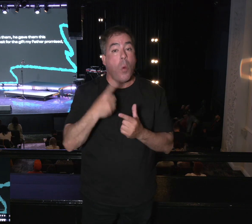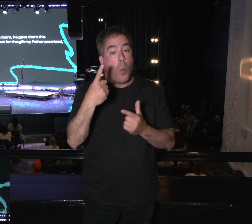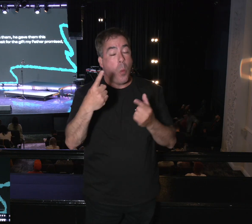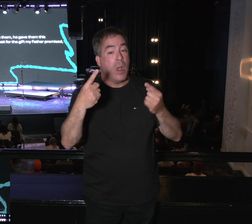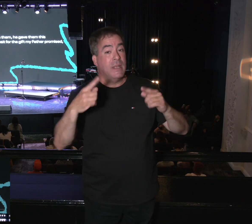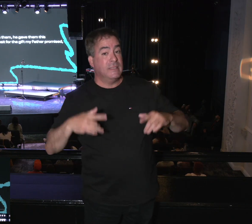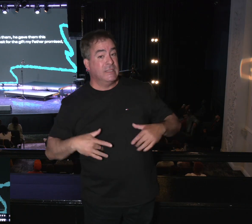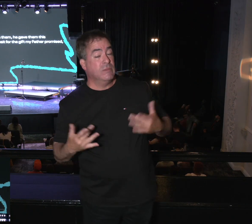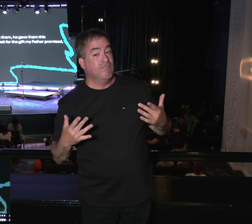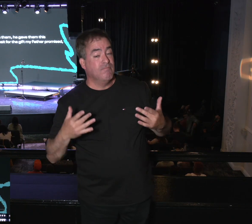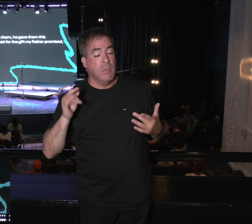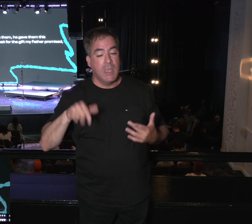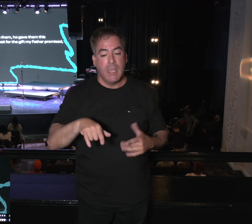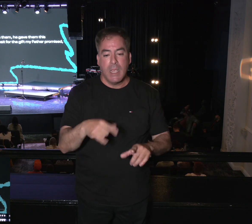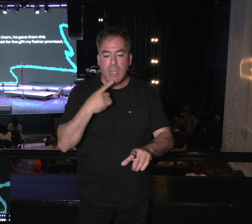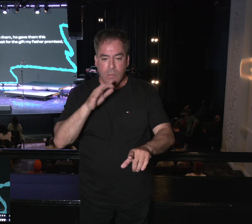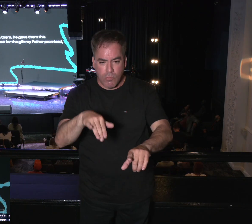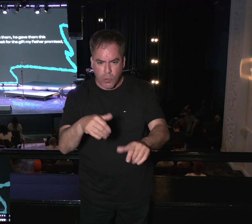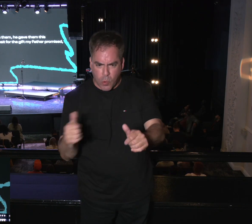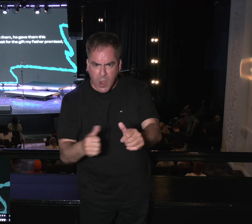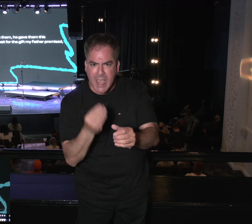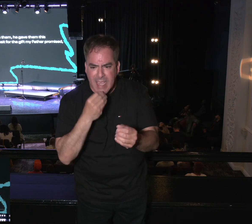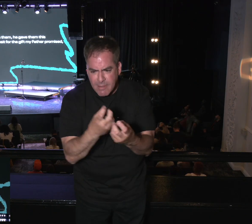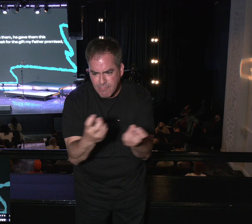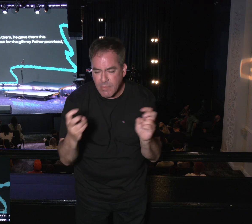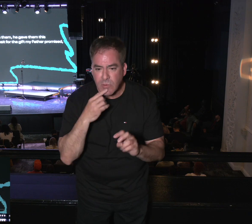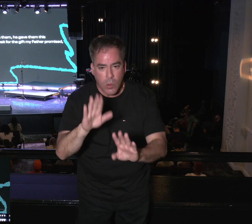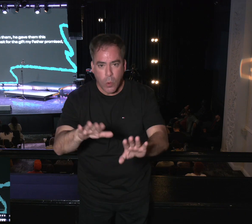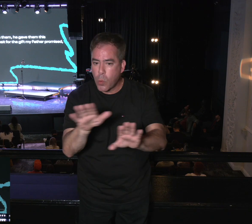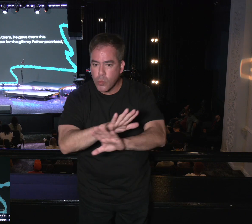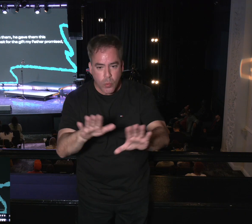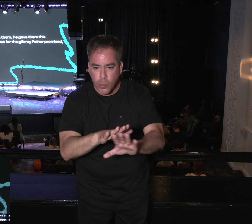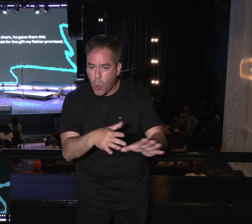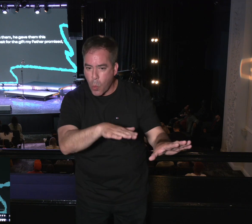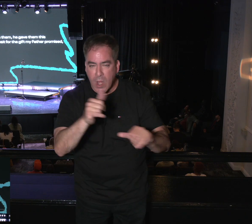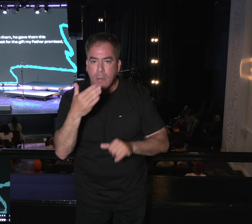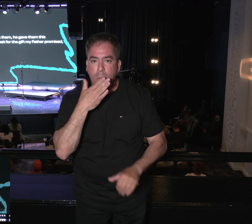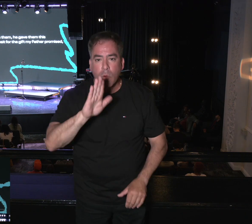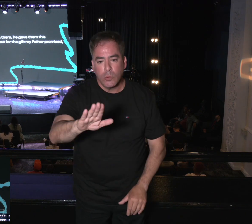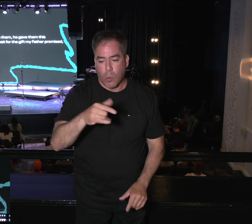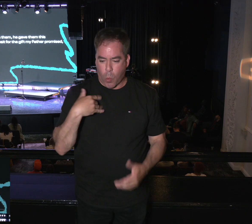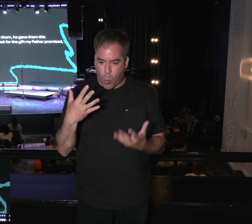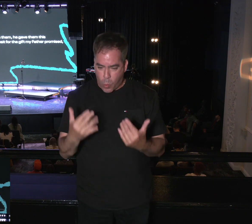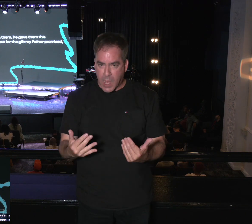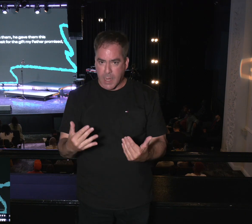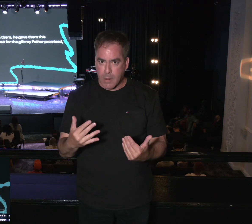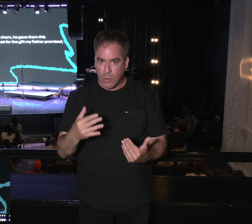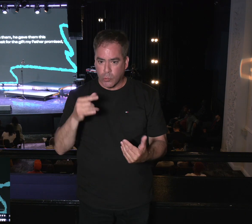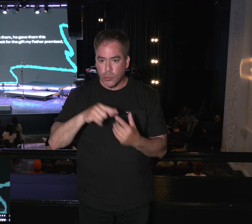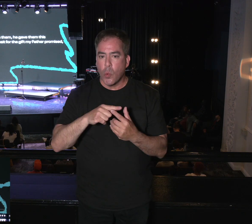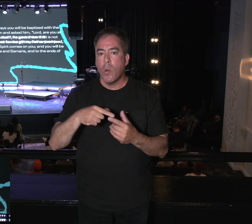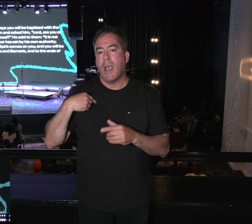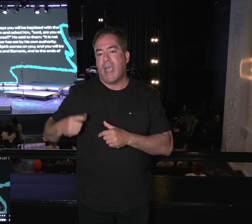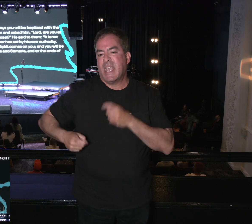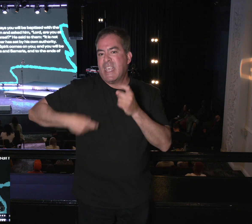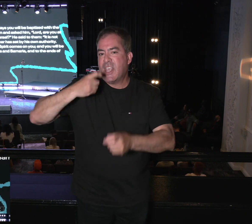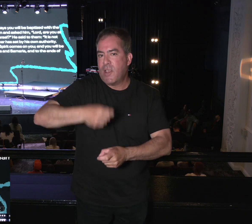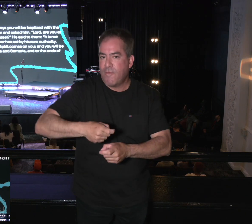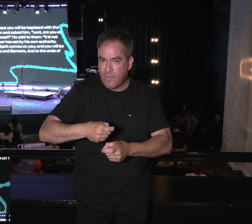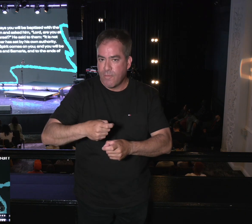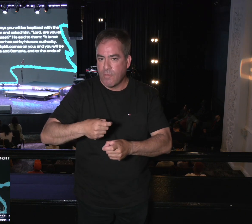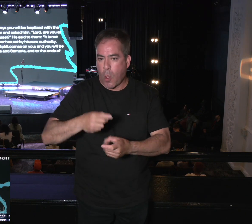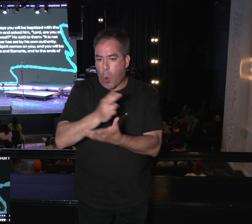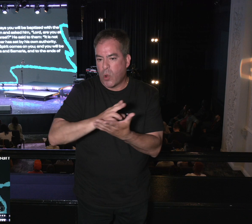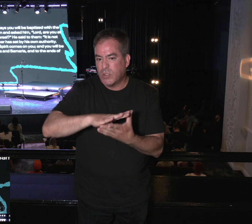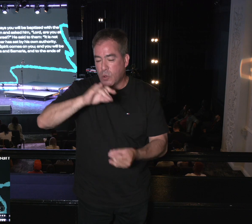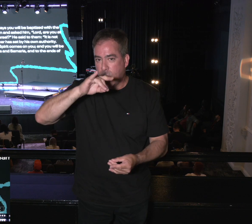gave them this command. Do not leave Jerusalem, but wait for the gift of my Father promised, which you have heard me speak about. For John baptized with water, but in a